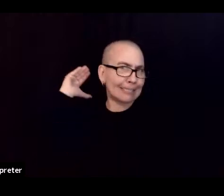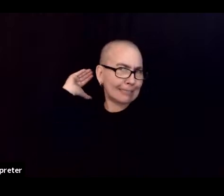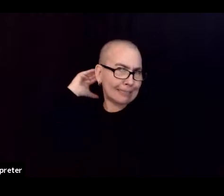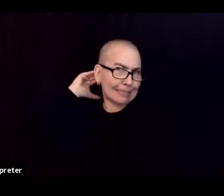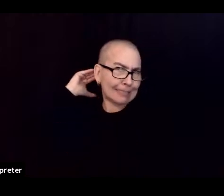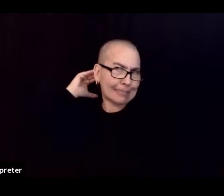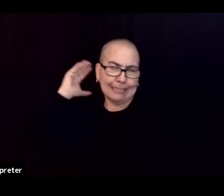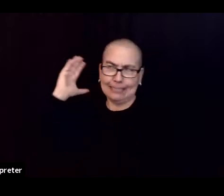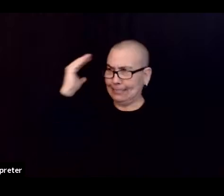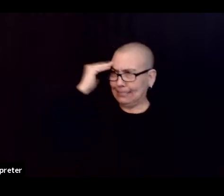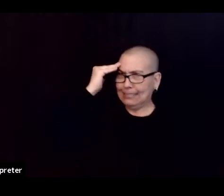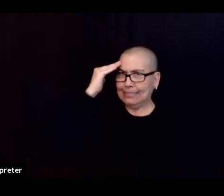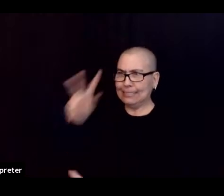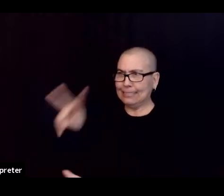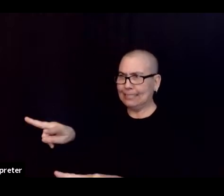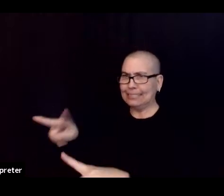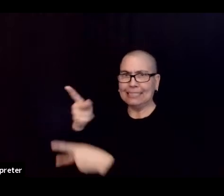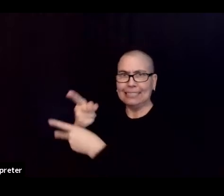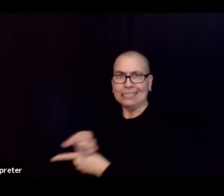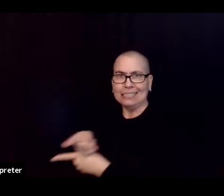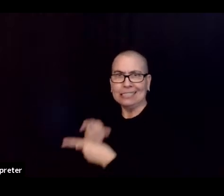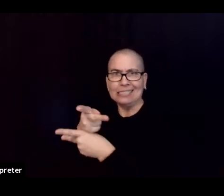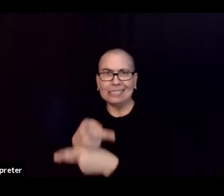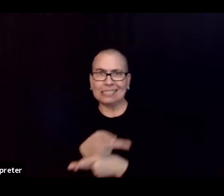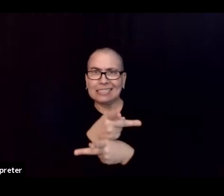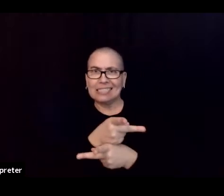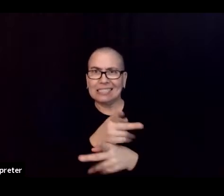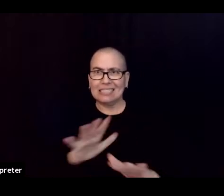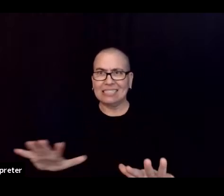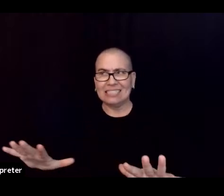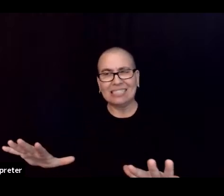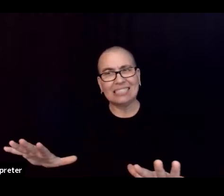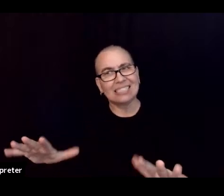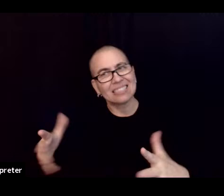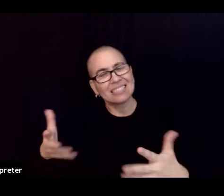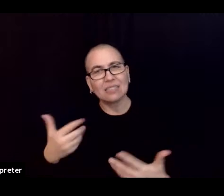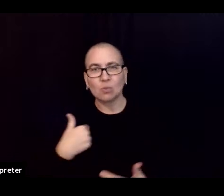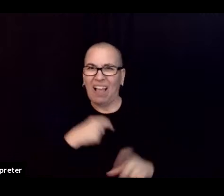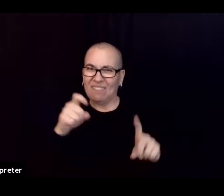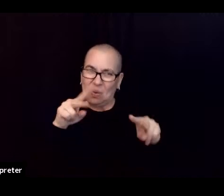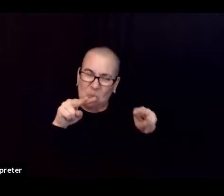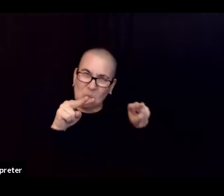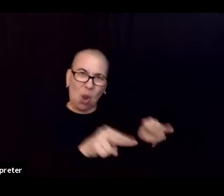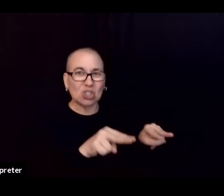begin to happen in our state. And we have done very careful